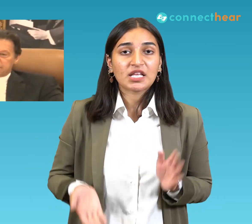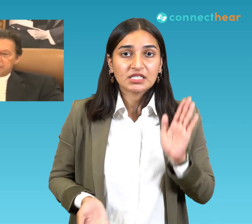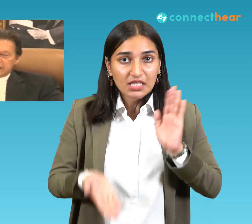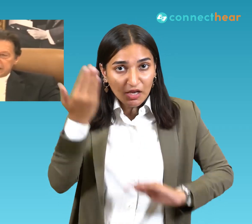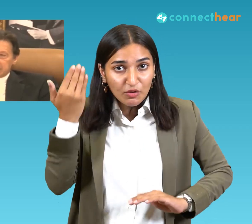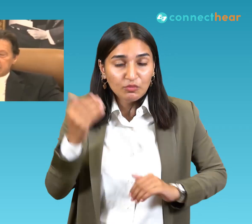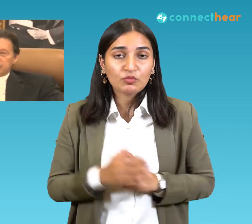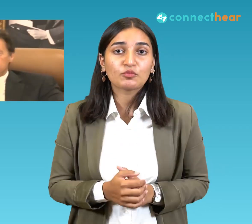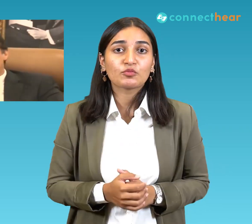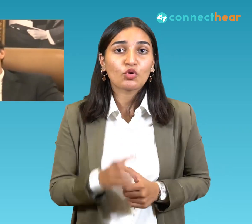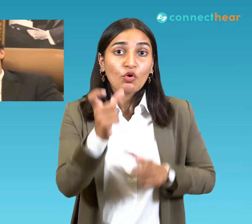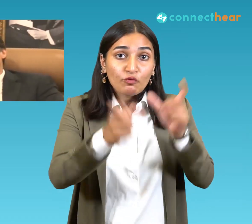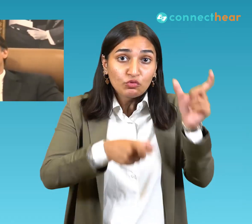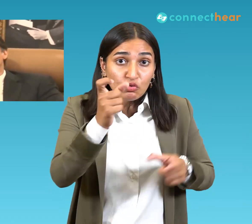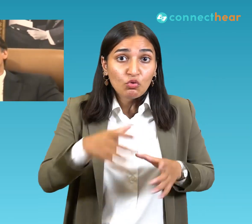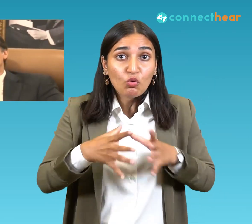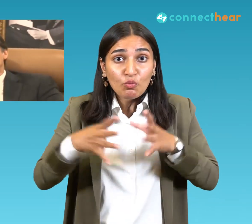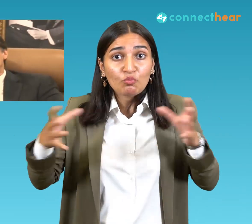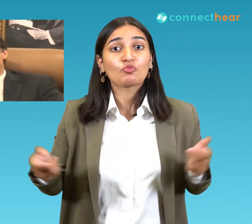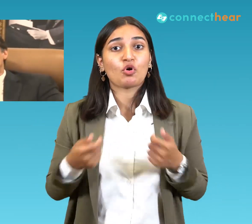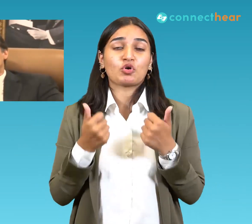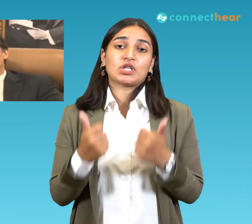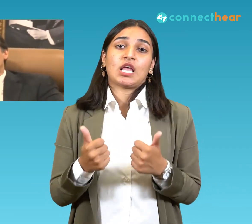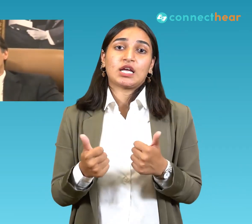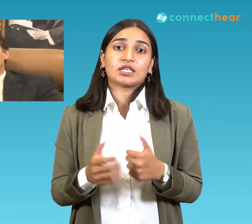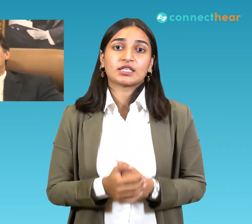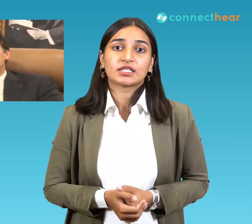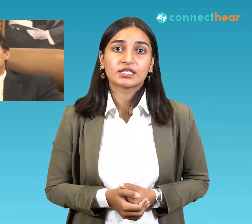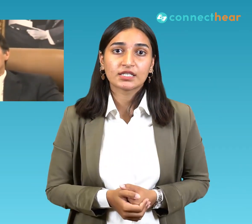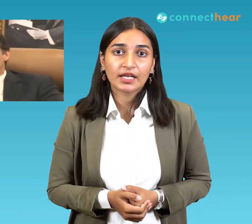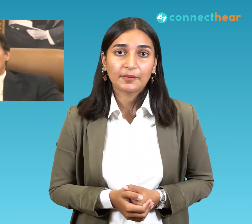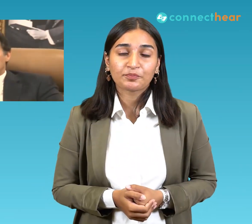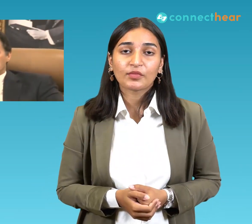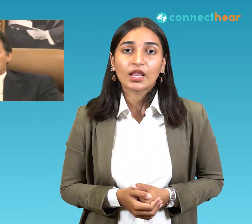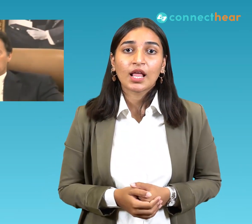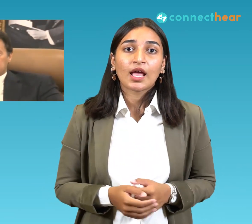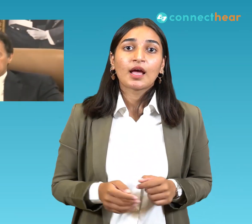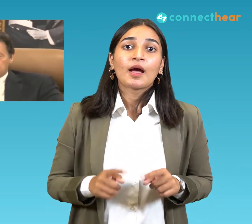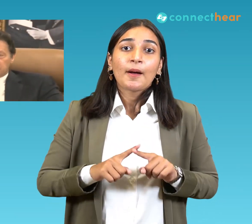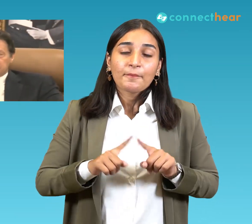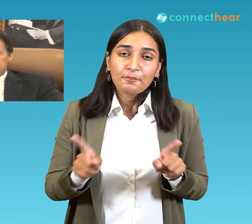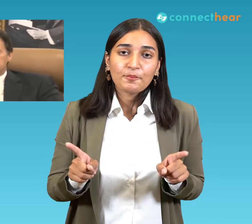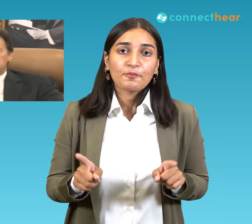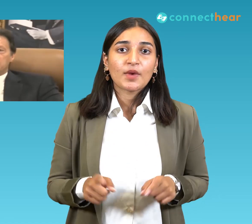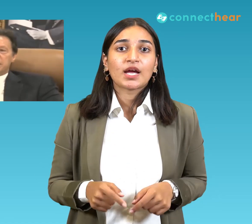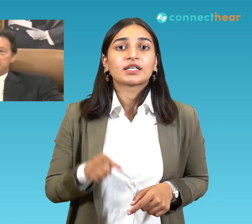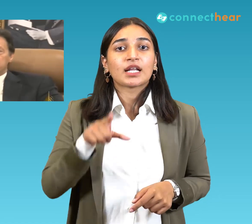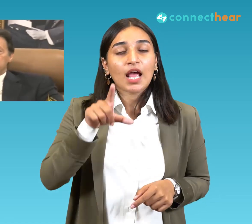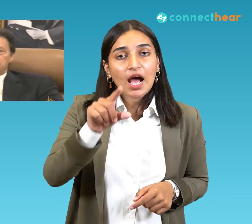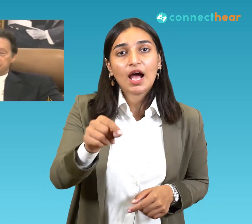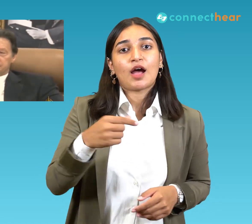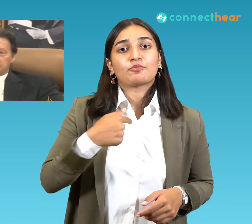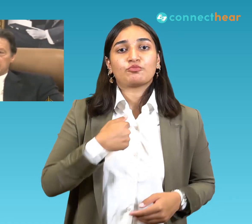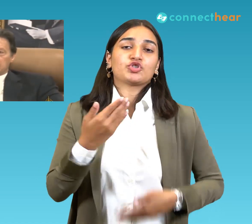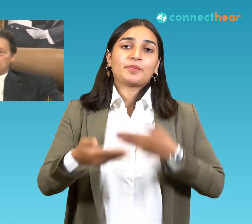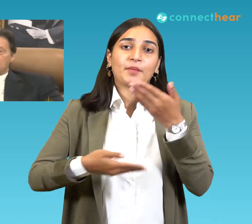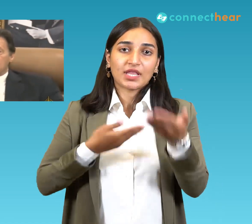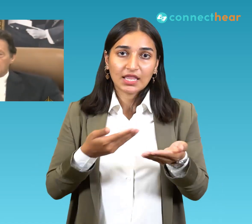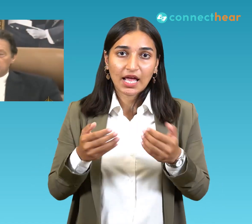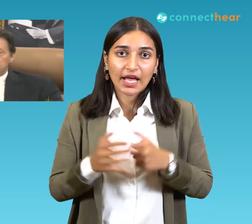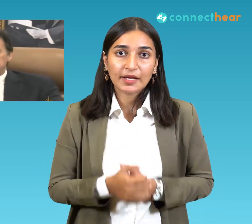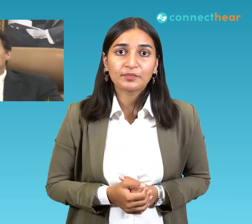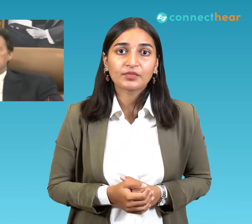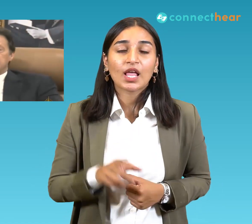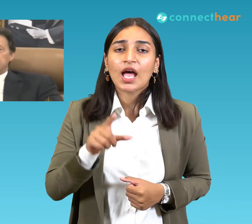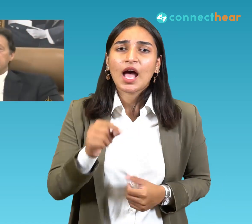More than me telling you, I would like you to tell Dr. Hafiz, what are the sort of things you want us to do?